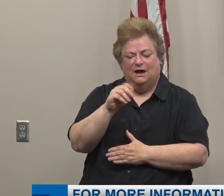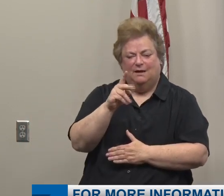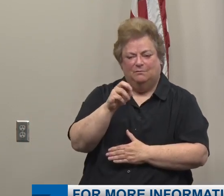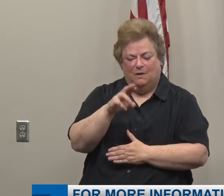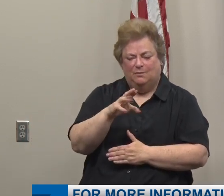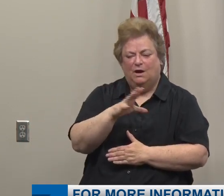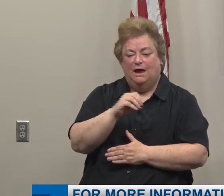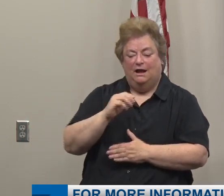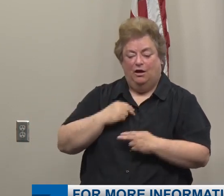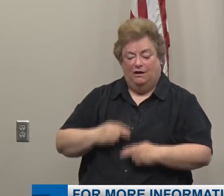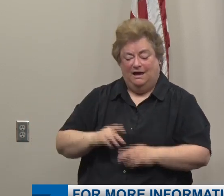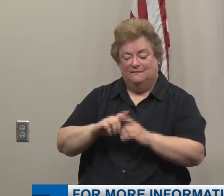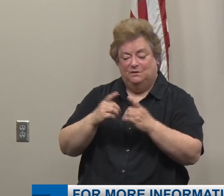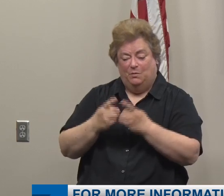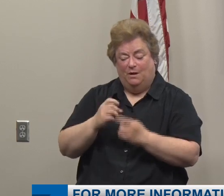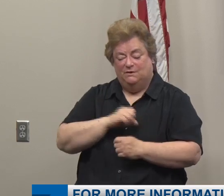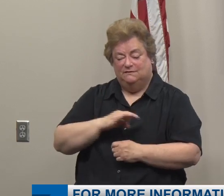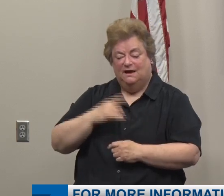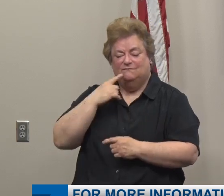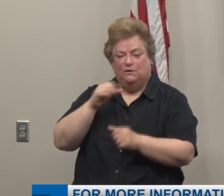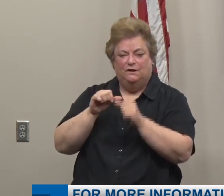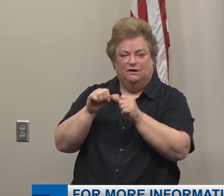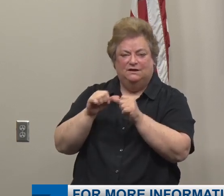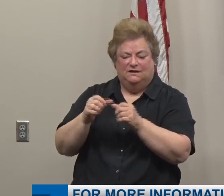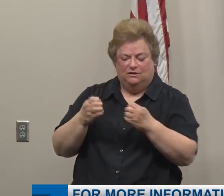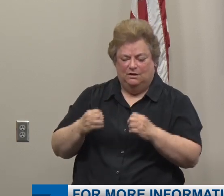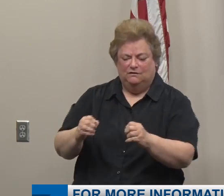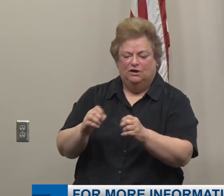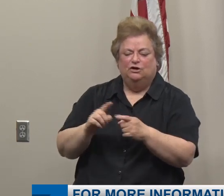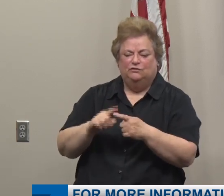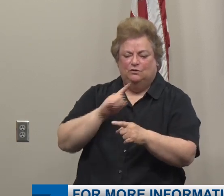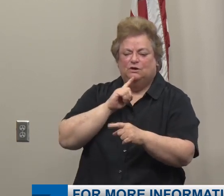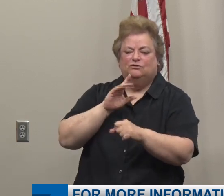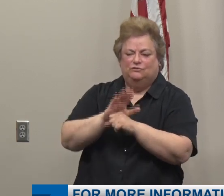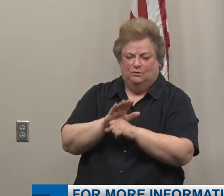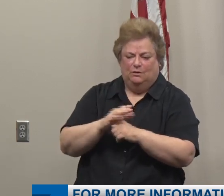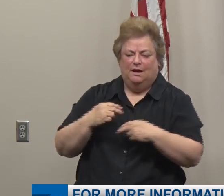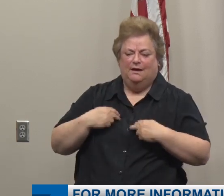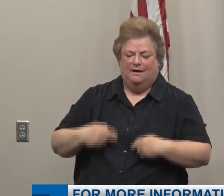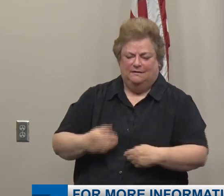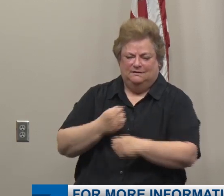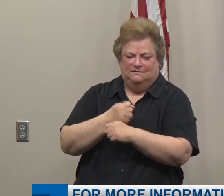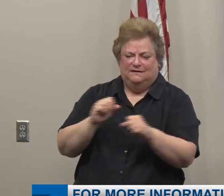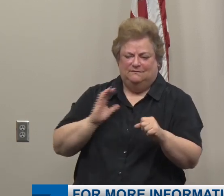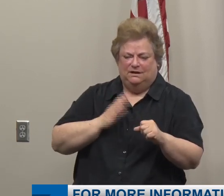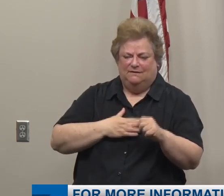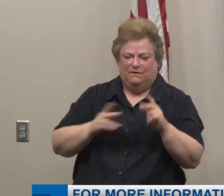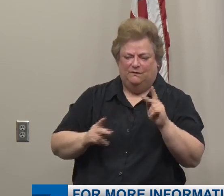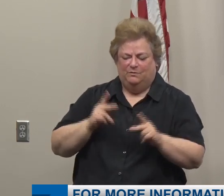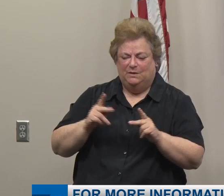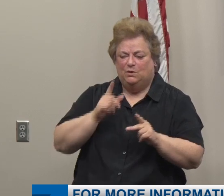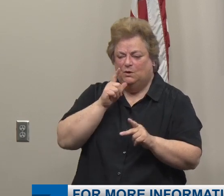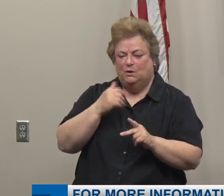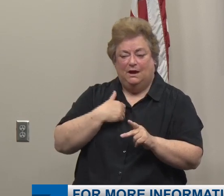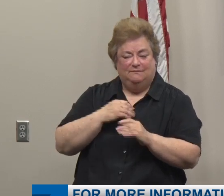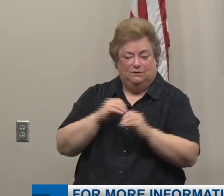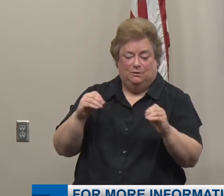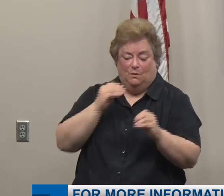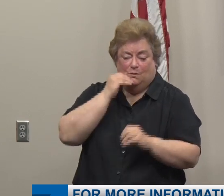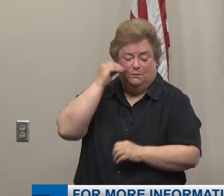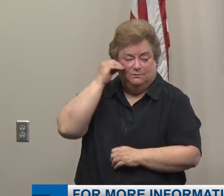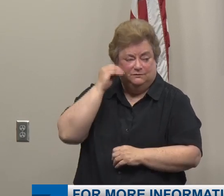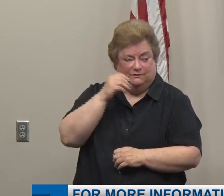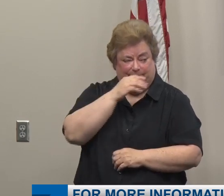department staff for their continued efforts to ensure the health and safety of our residents who are experiencing homelessness I